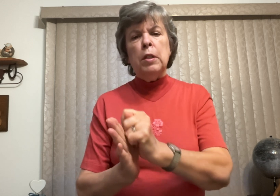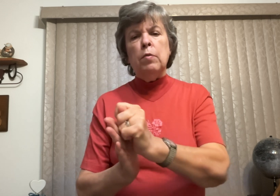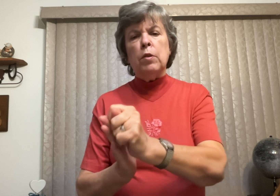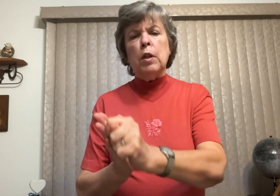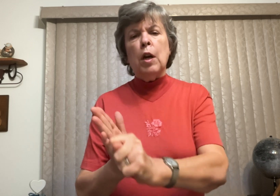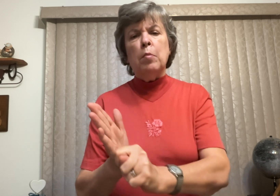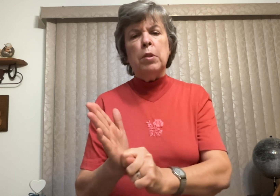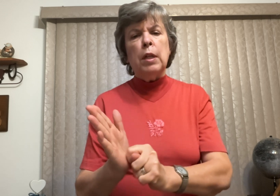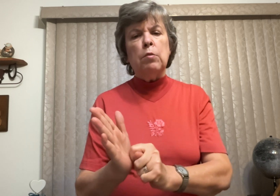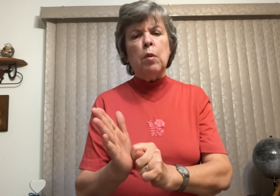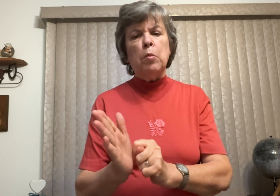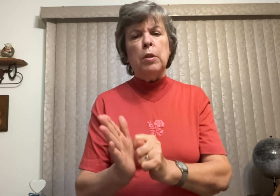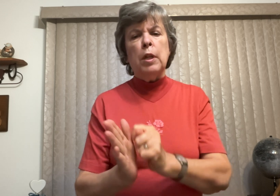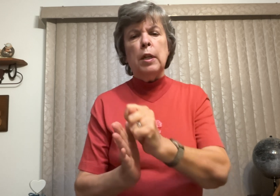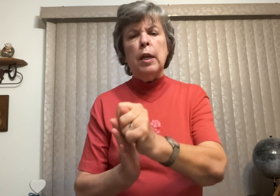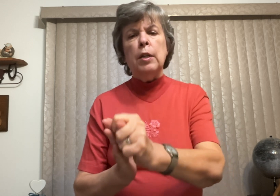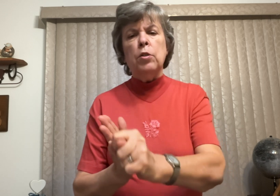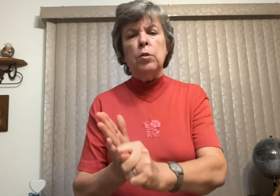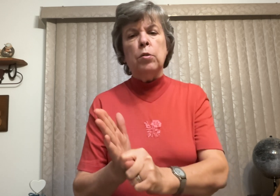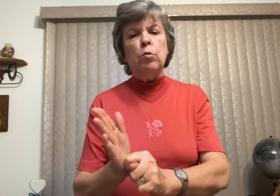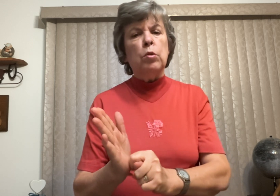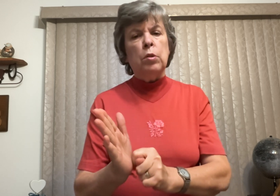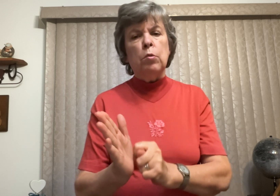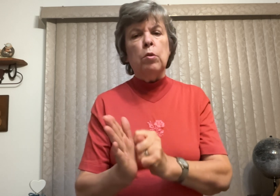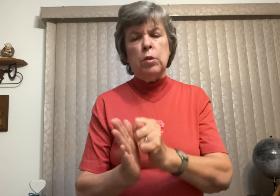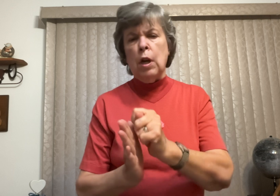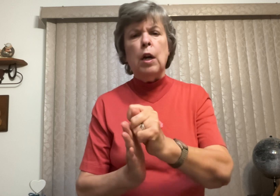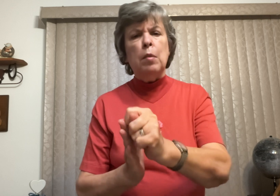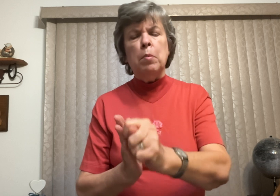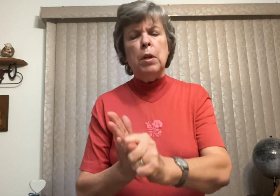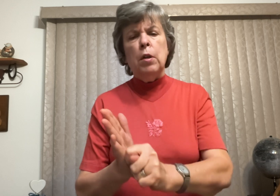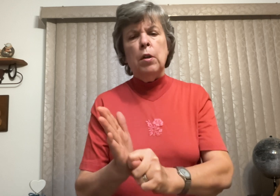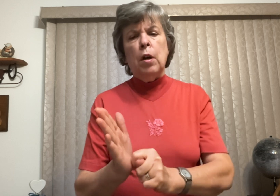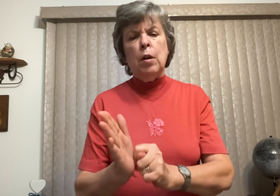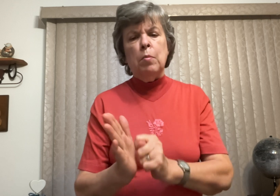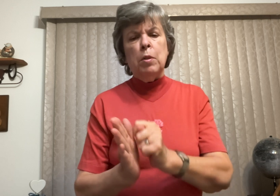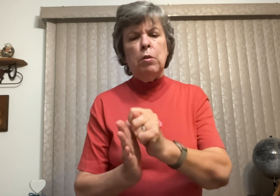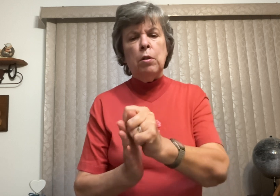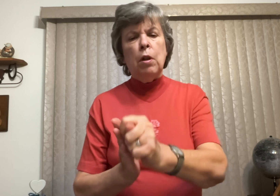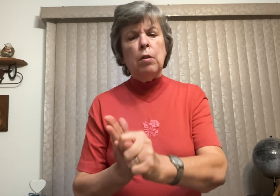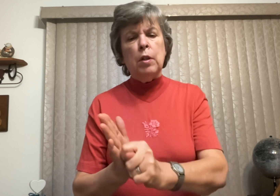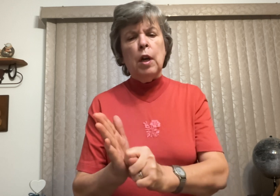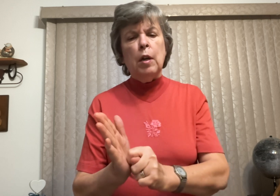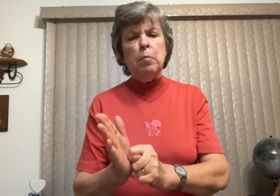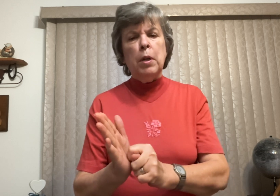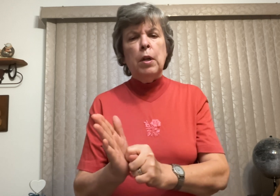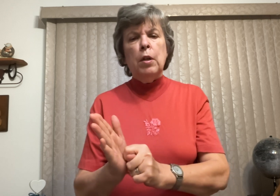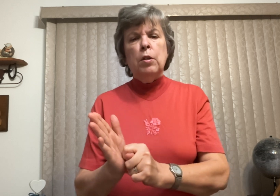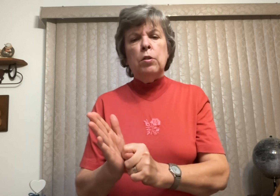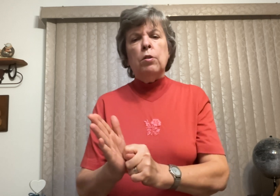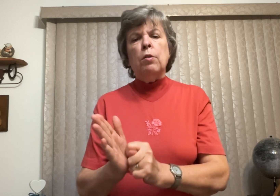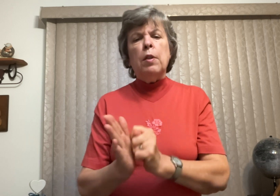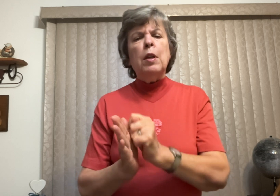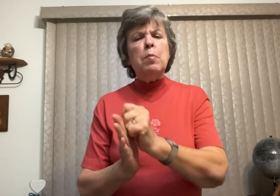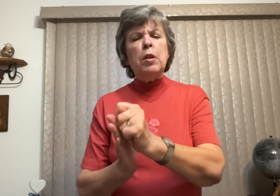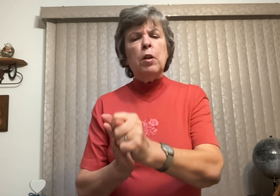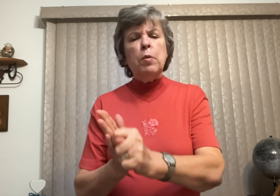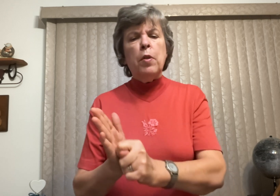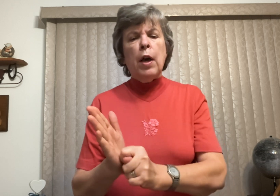for time. So that's representing ages or time, a long time. So I think I'm going to go with that